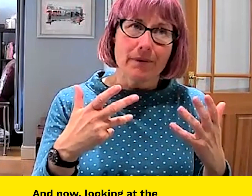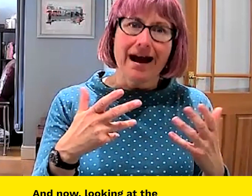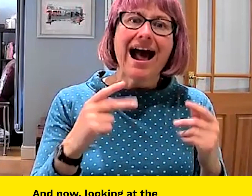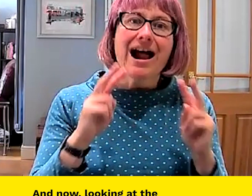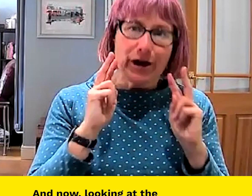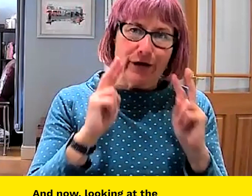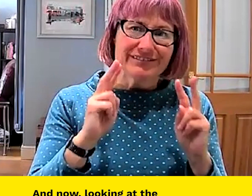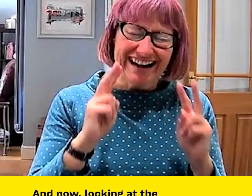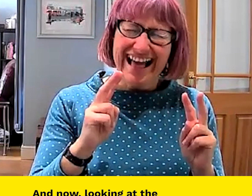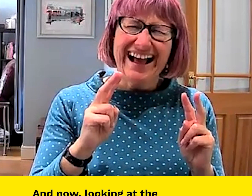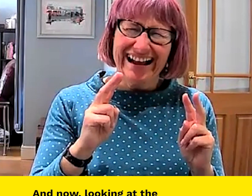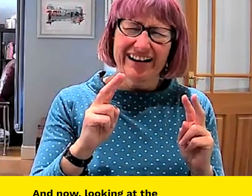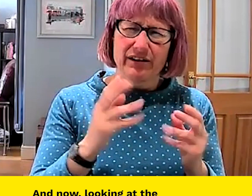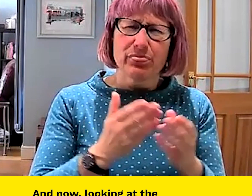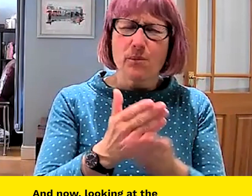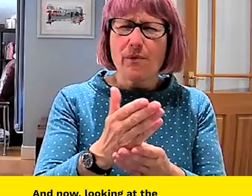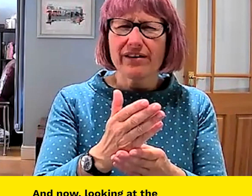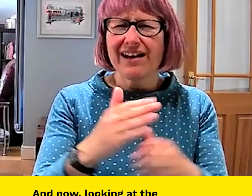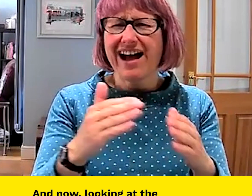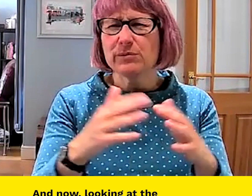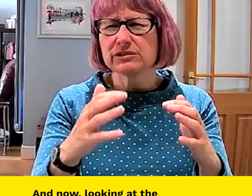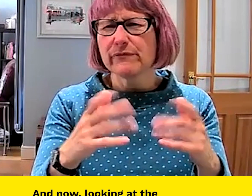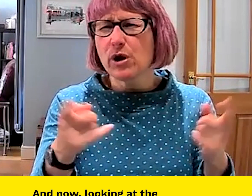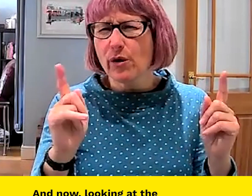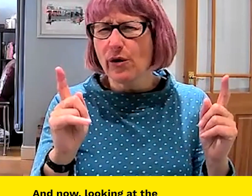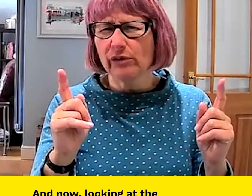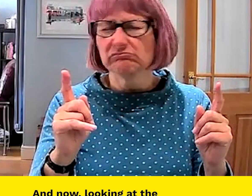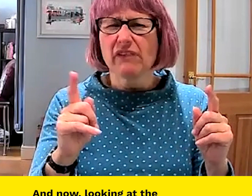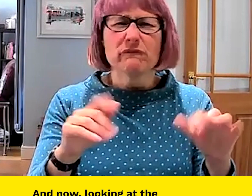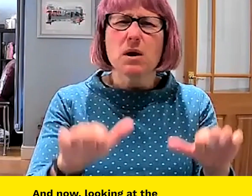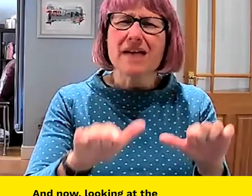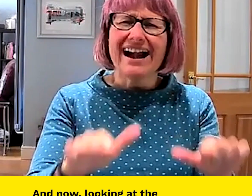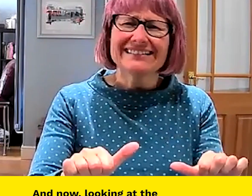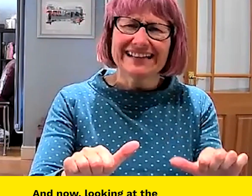now looking at the House of Lords in Parliament,